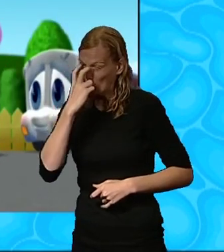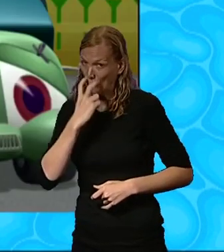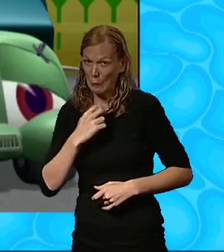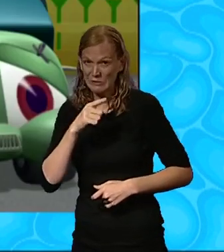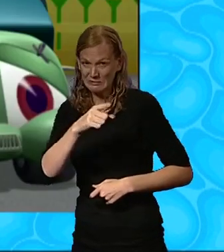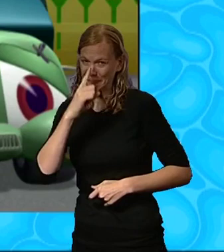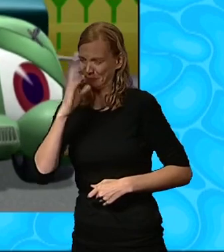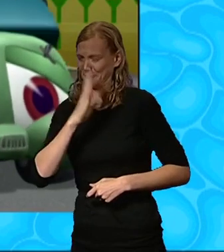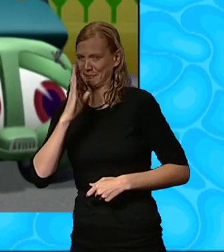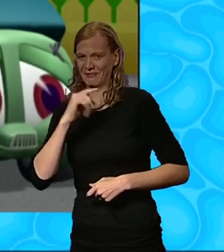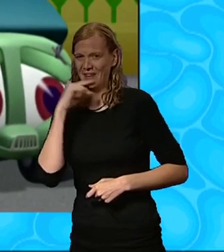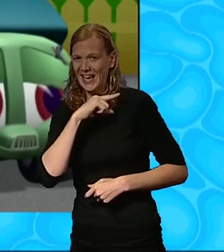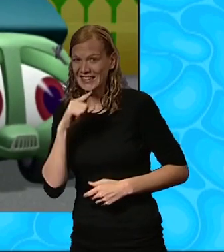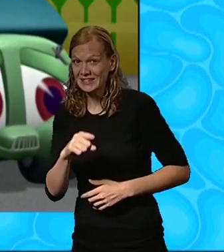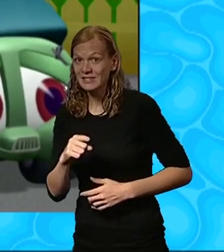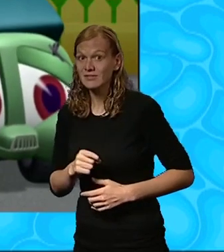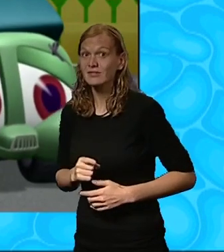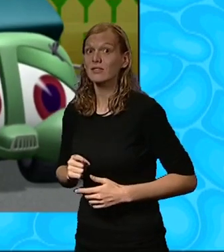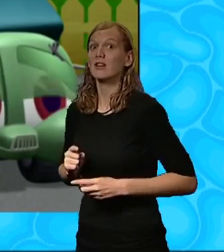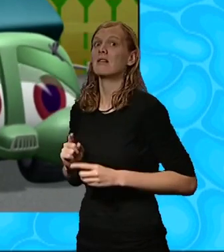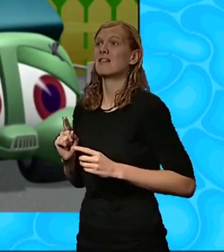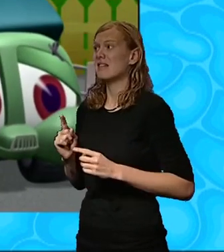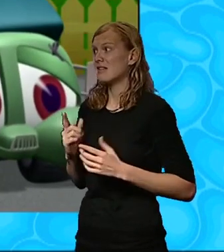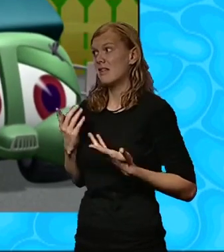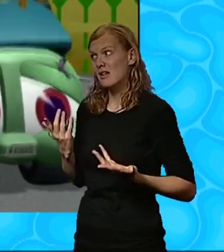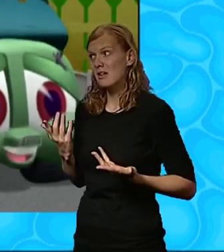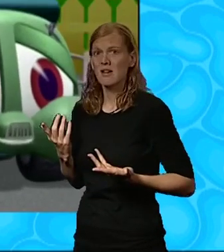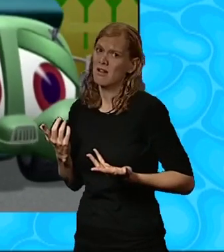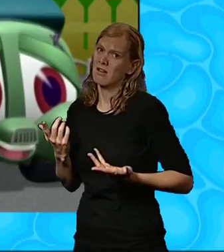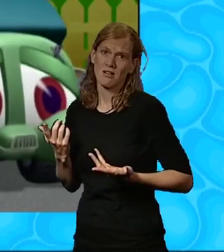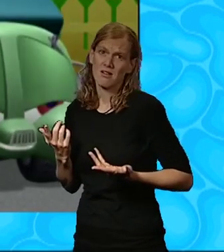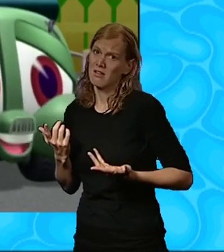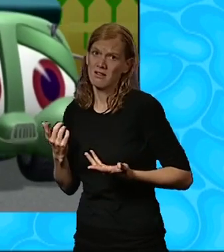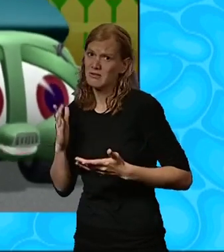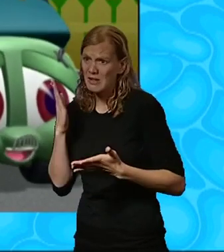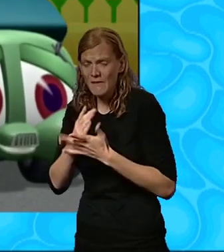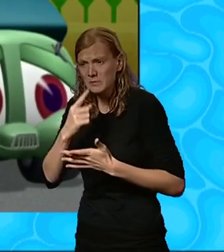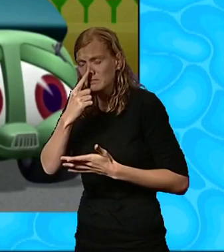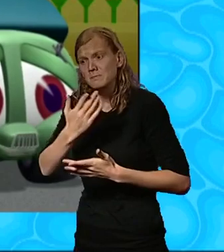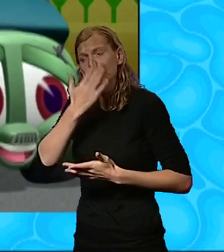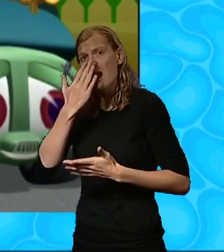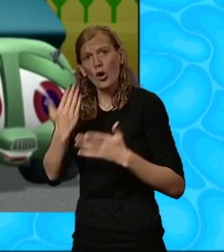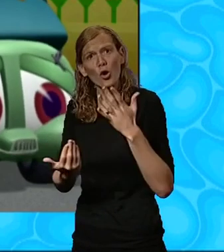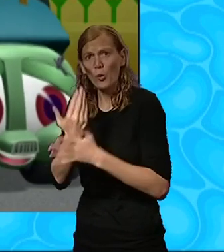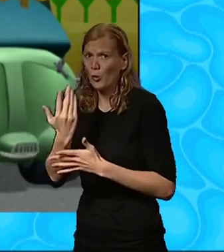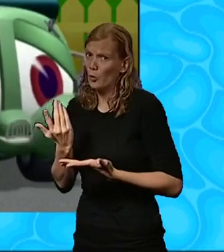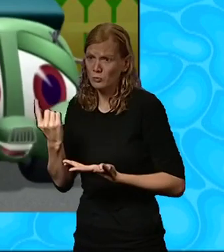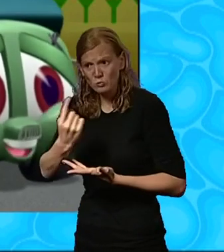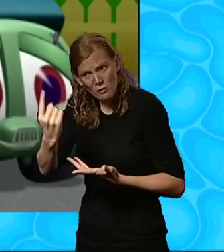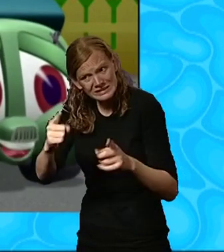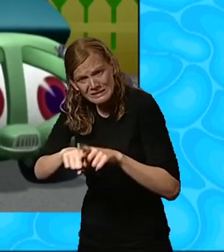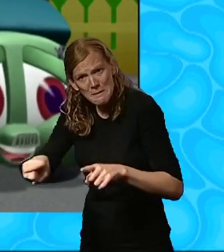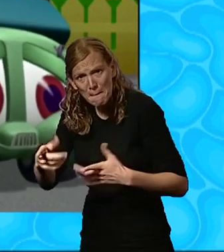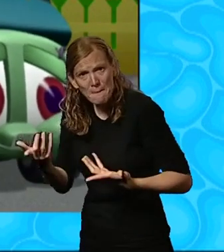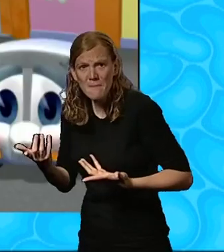Gorby? You don't exactly have the new truck smell yourself. Hey, I'm a dustbin lorry. But my aunt smells old